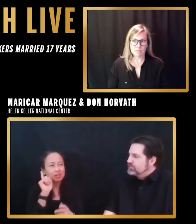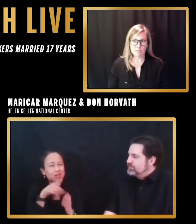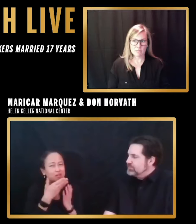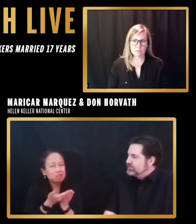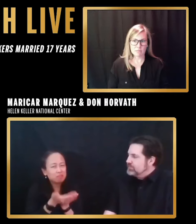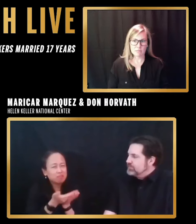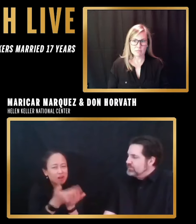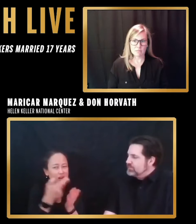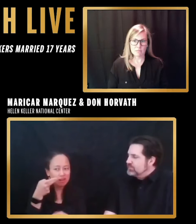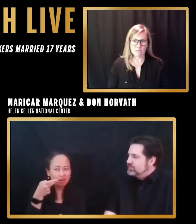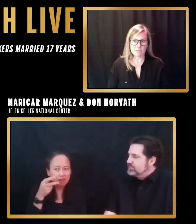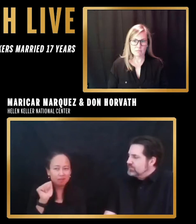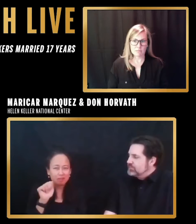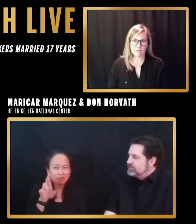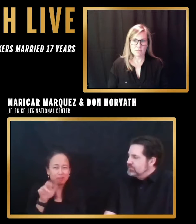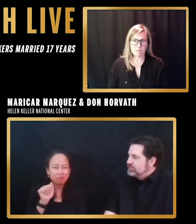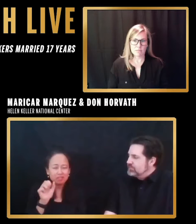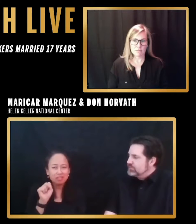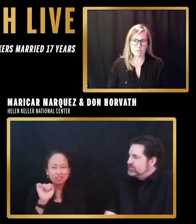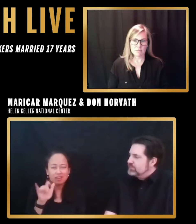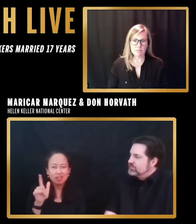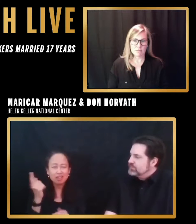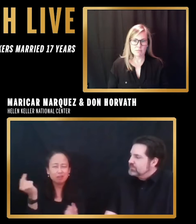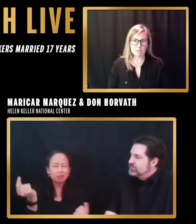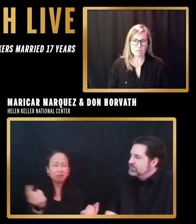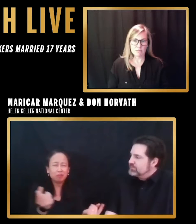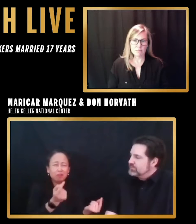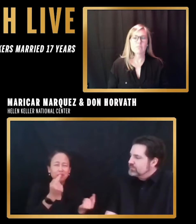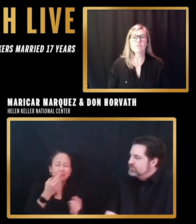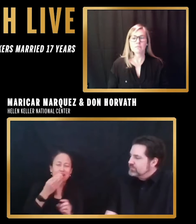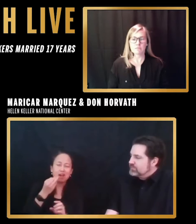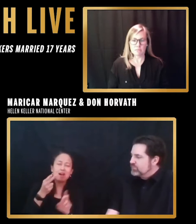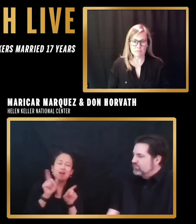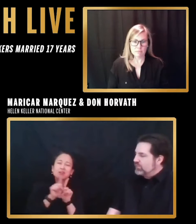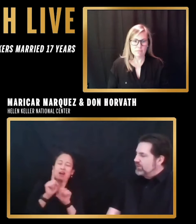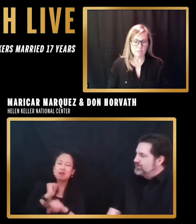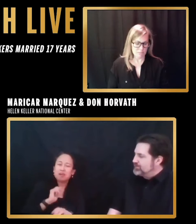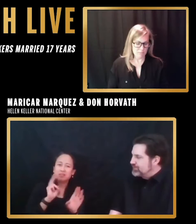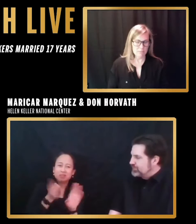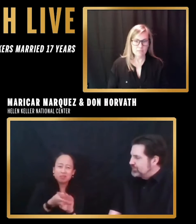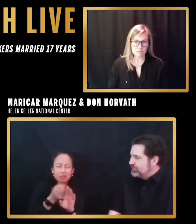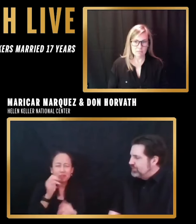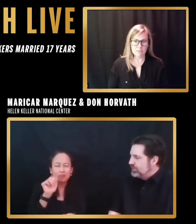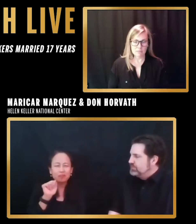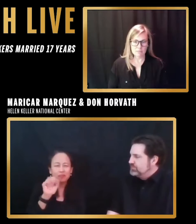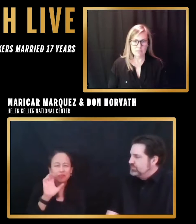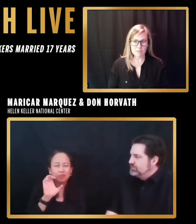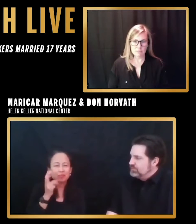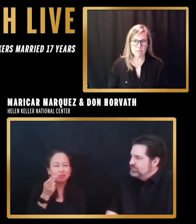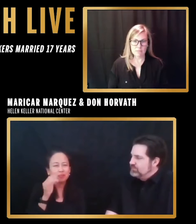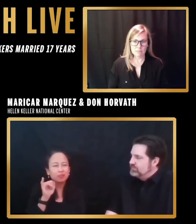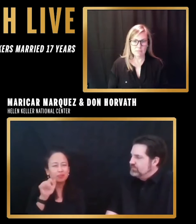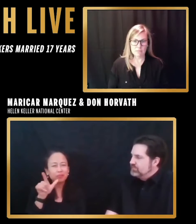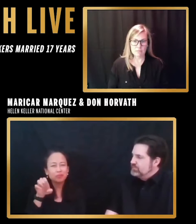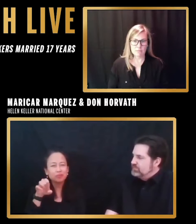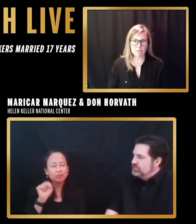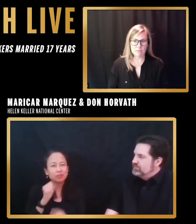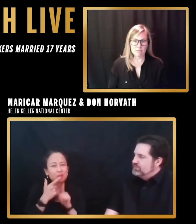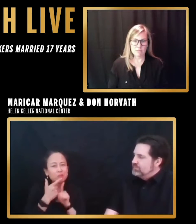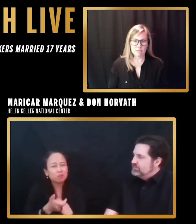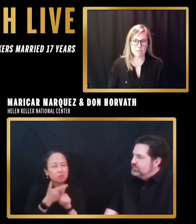in triathlons. I've gone parasailing. I like to get out and do a lot of stuff.